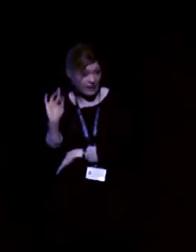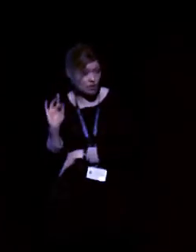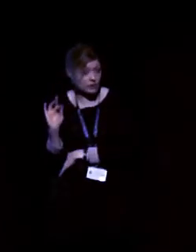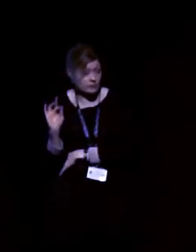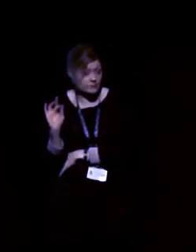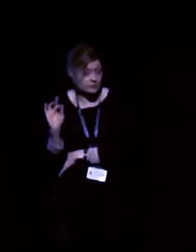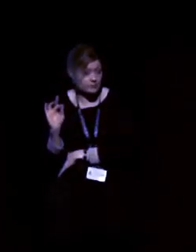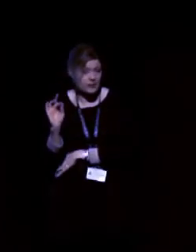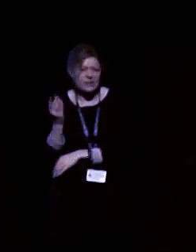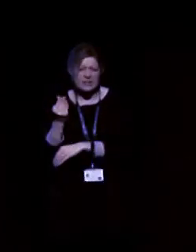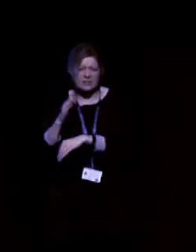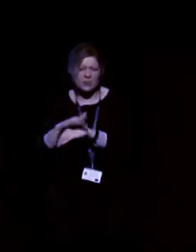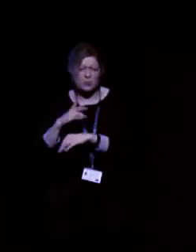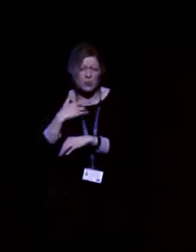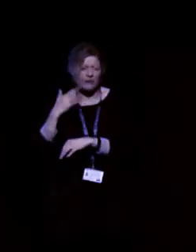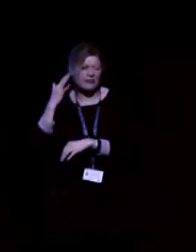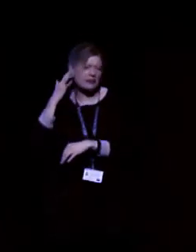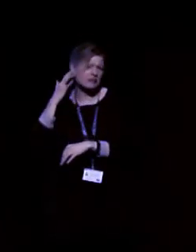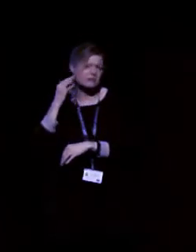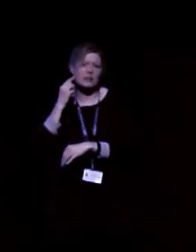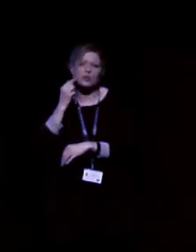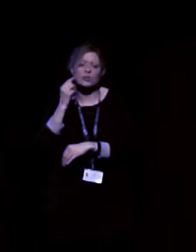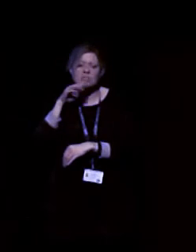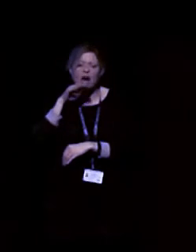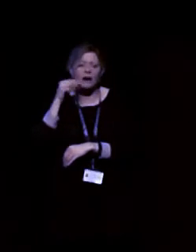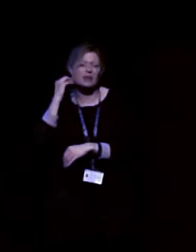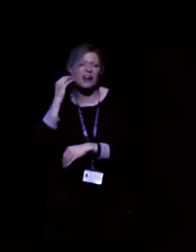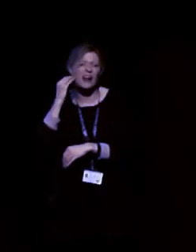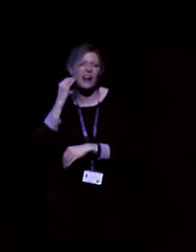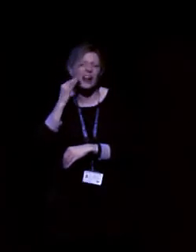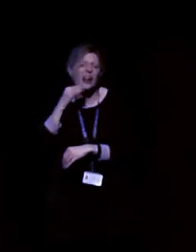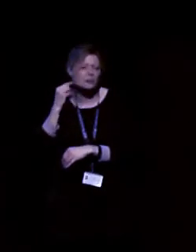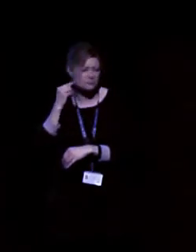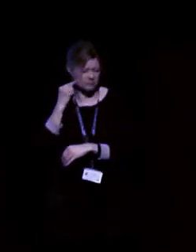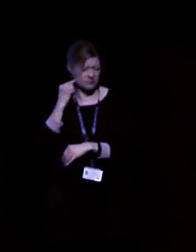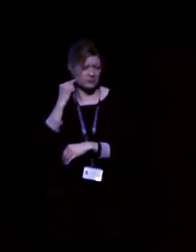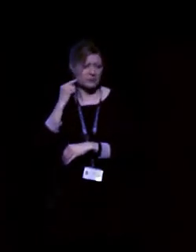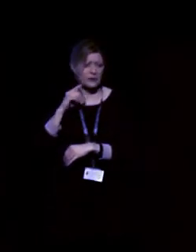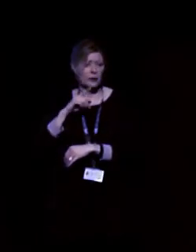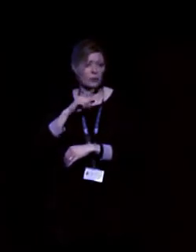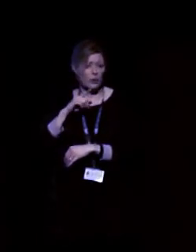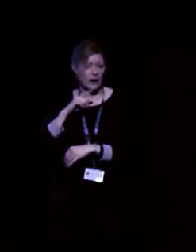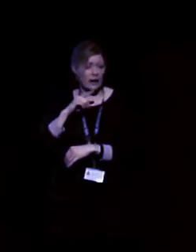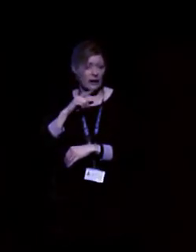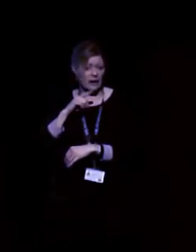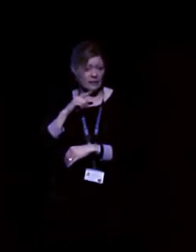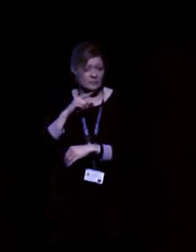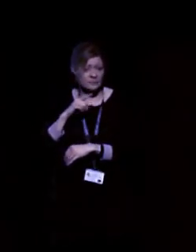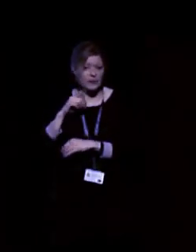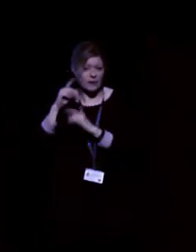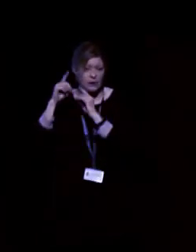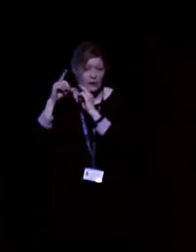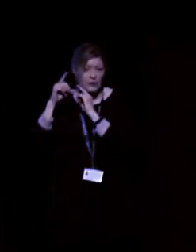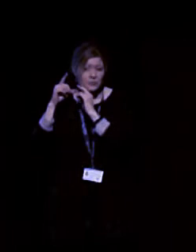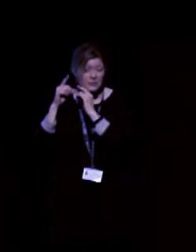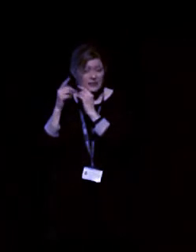sometimes you can be aware of this strange tingling down the side of your tongue. And that is because the sensation is being referred there very much